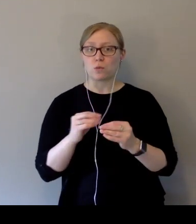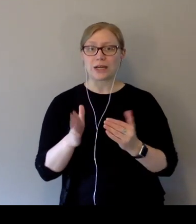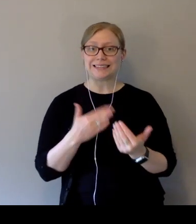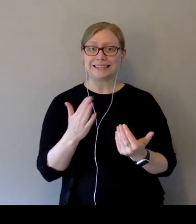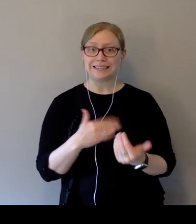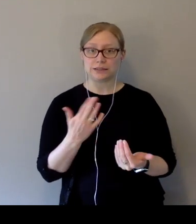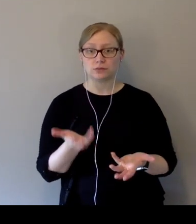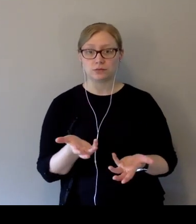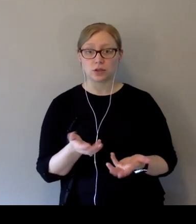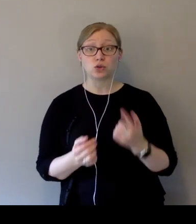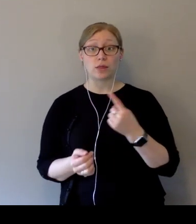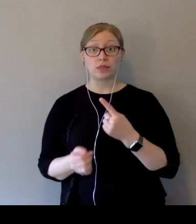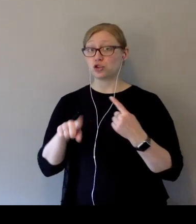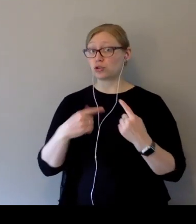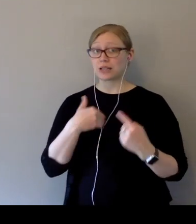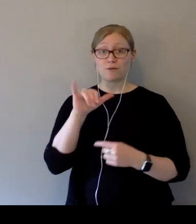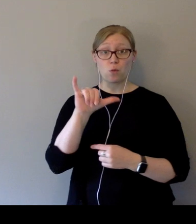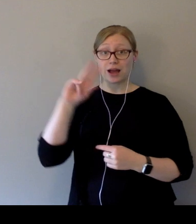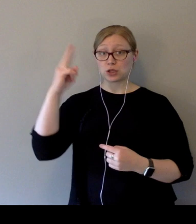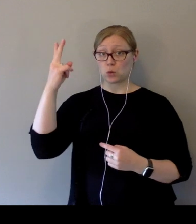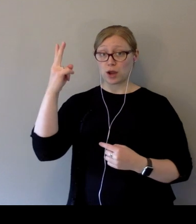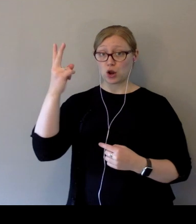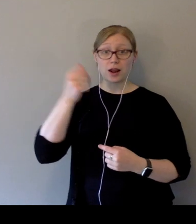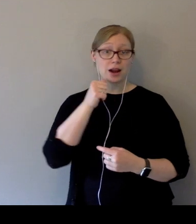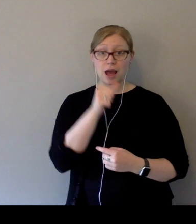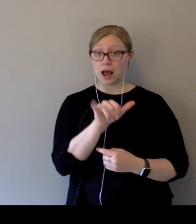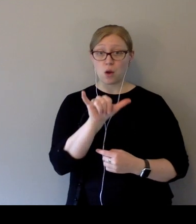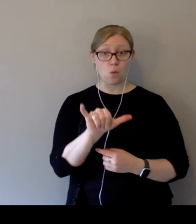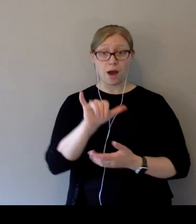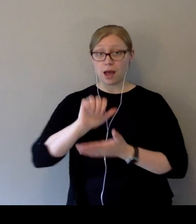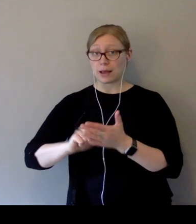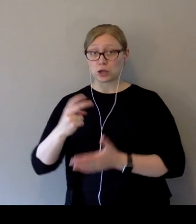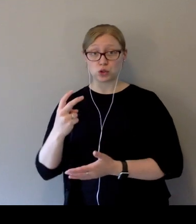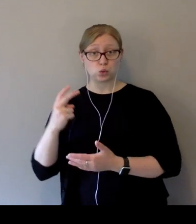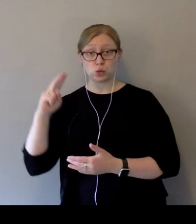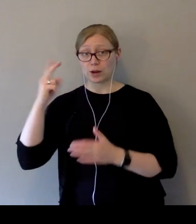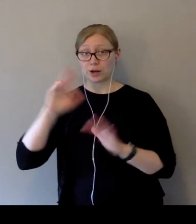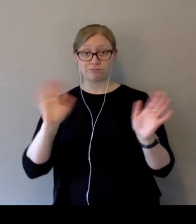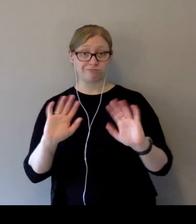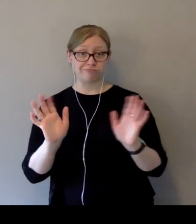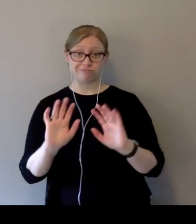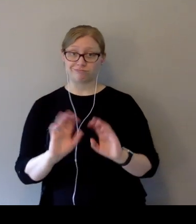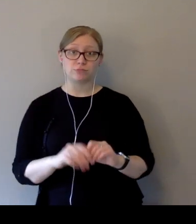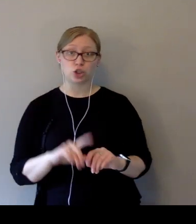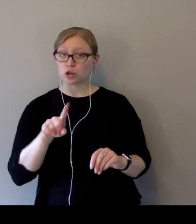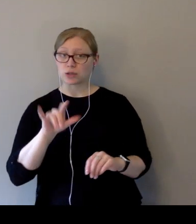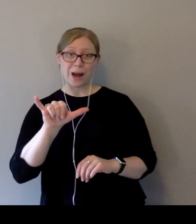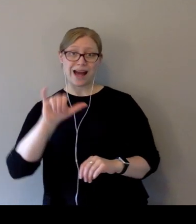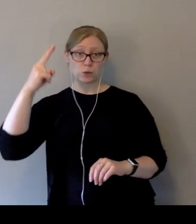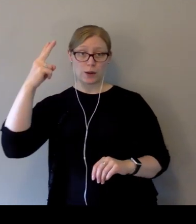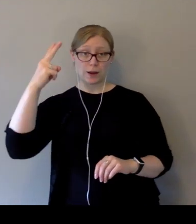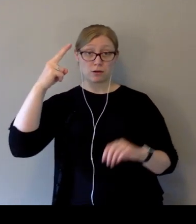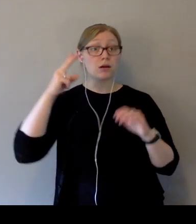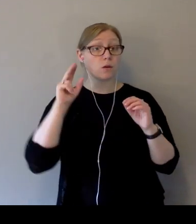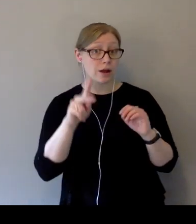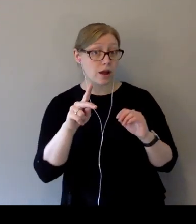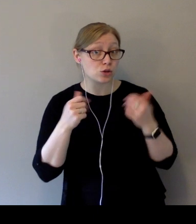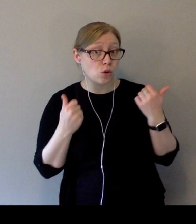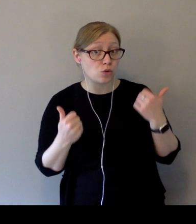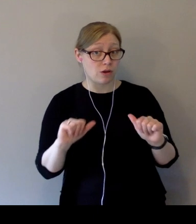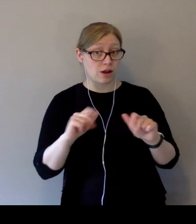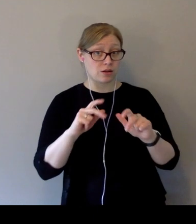just going to have y squared. You're not going to have like y minus 2 squared or x minus 2 squared. So see if you can do